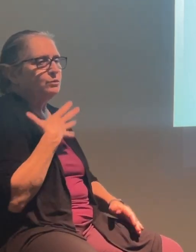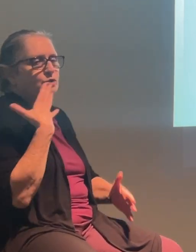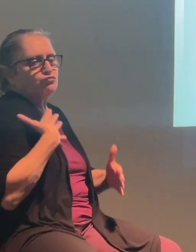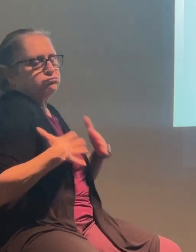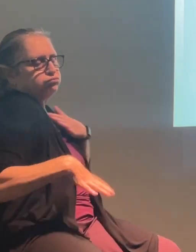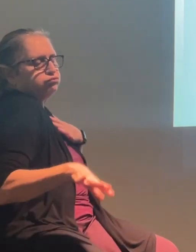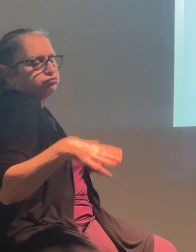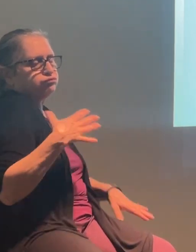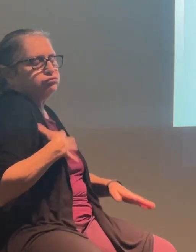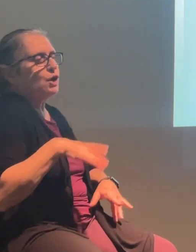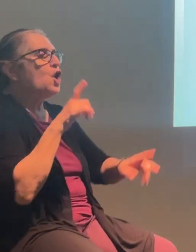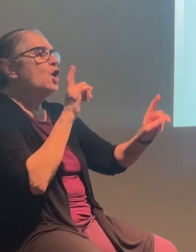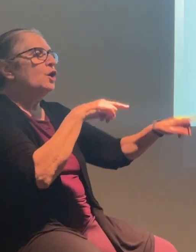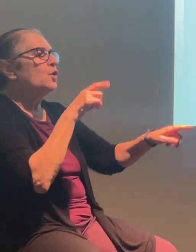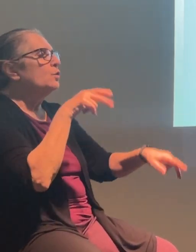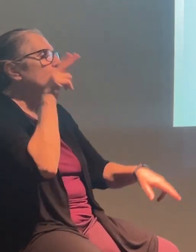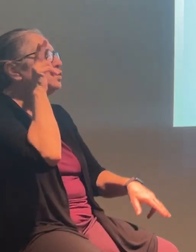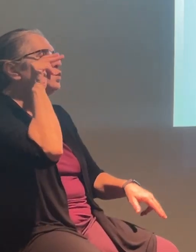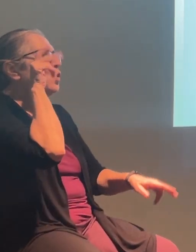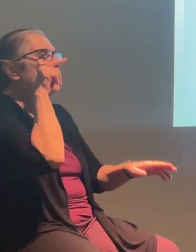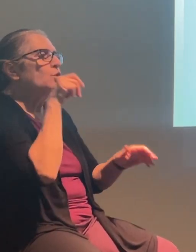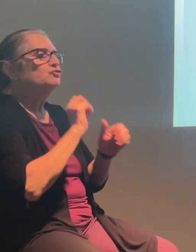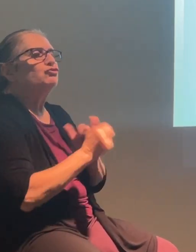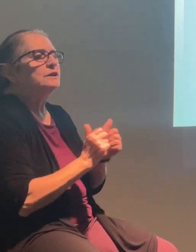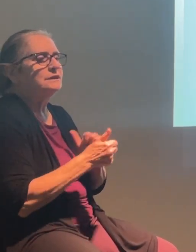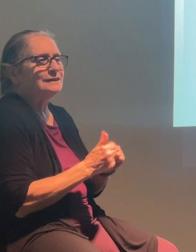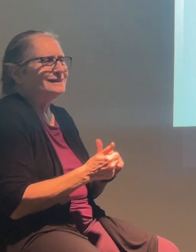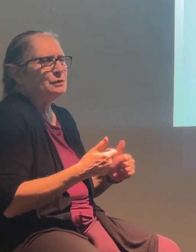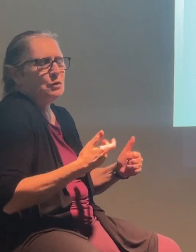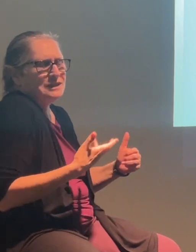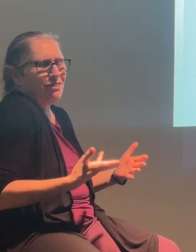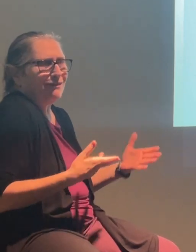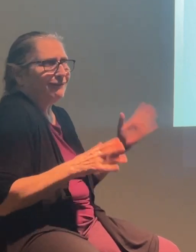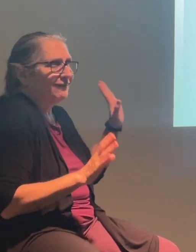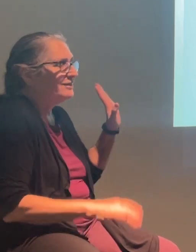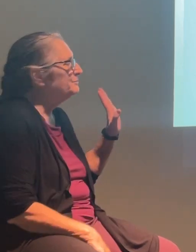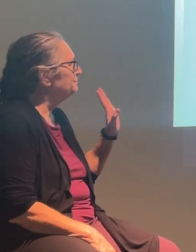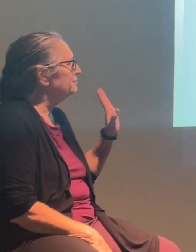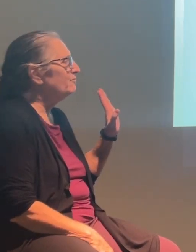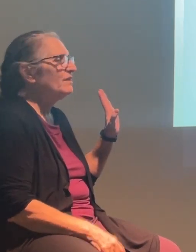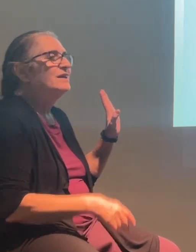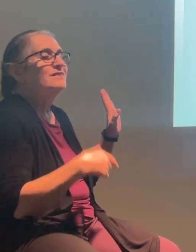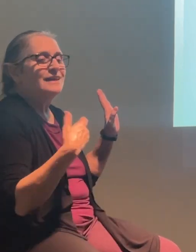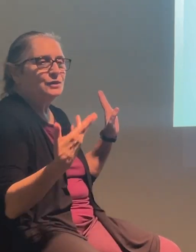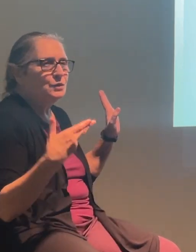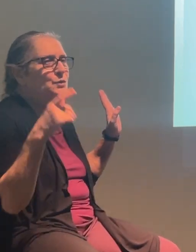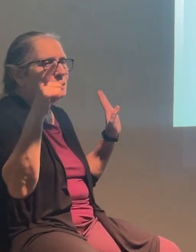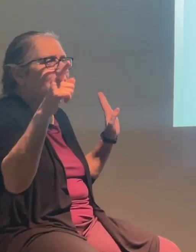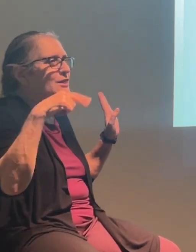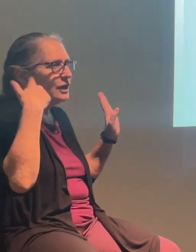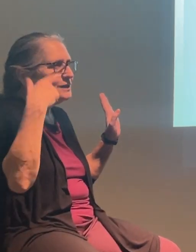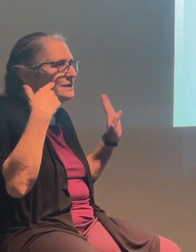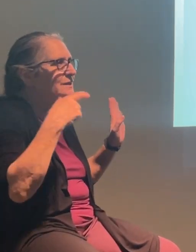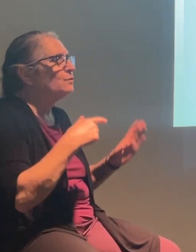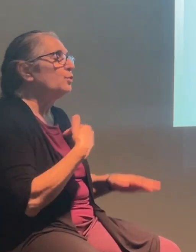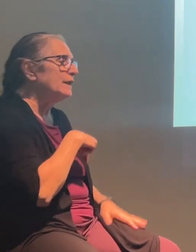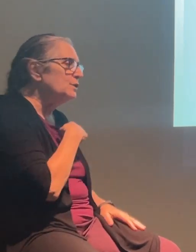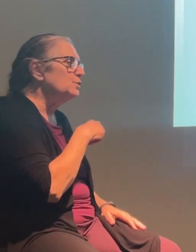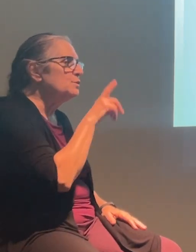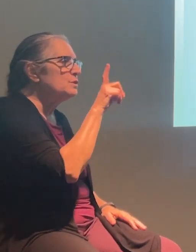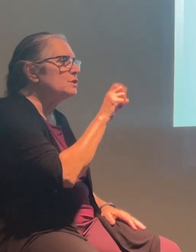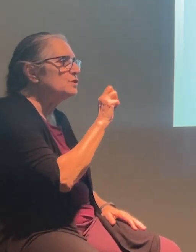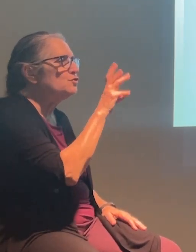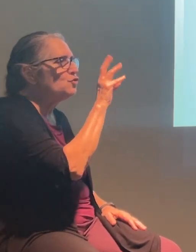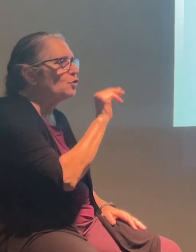to go to the horse races, and it was a thing. We still, in London, they still do the Derby. You have the